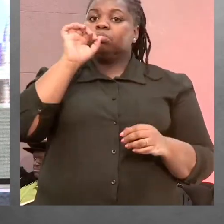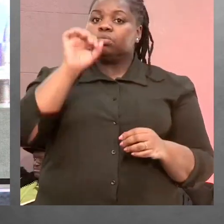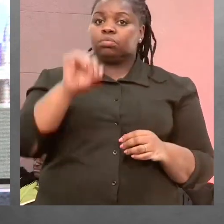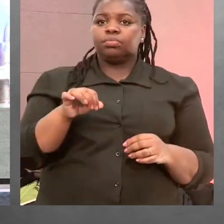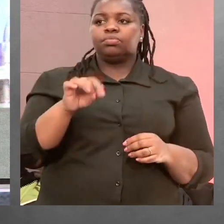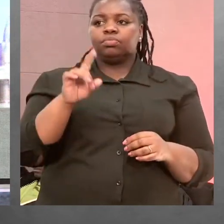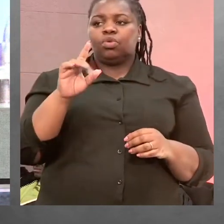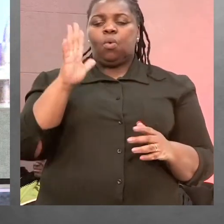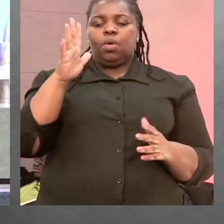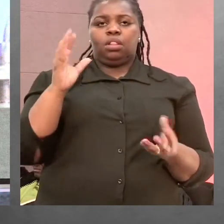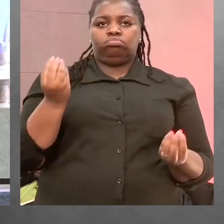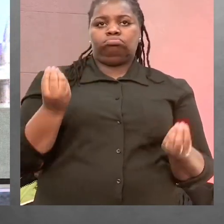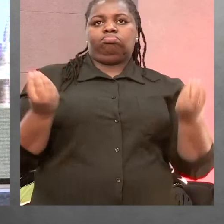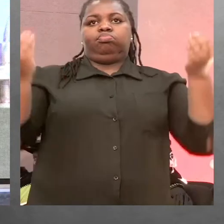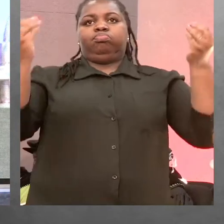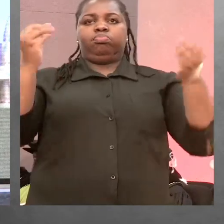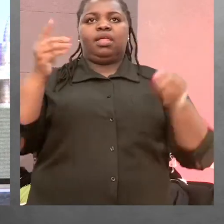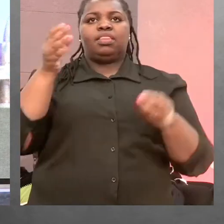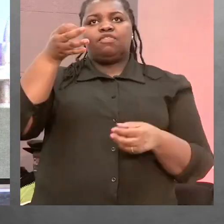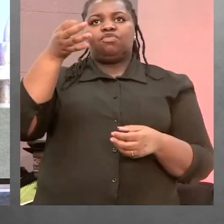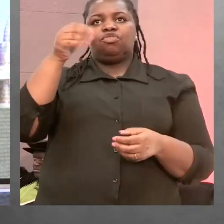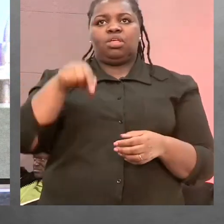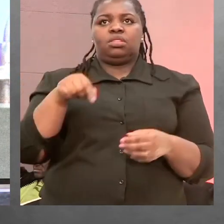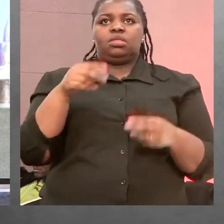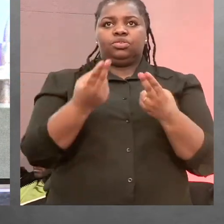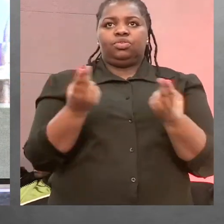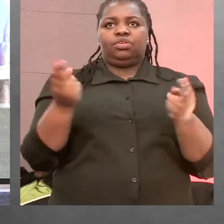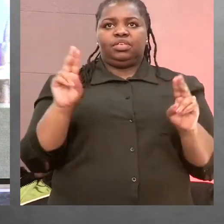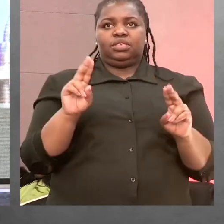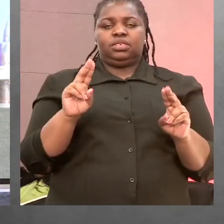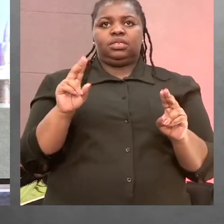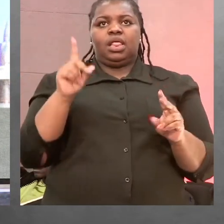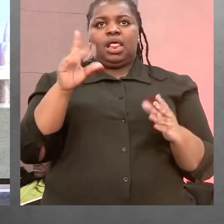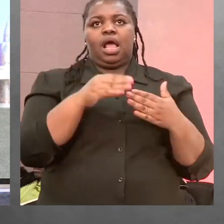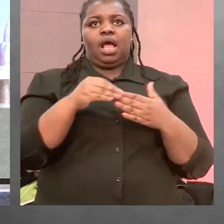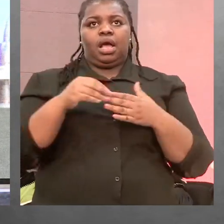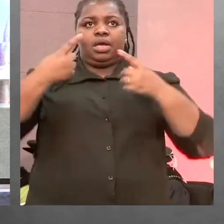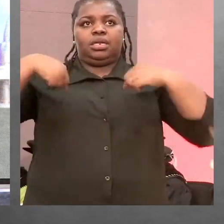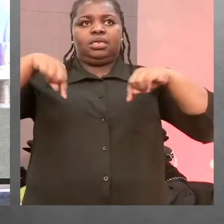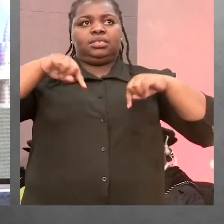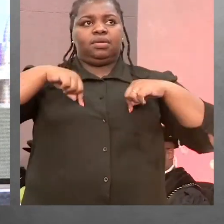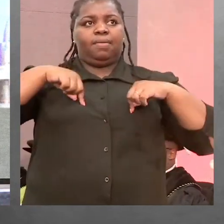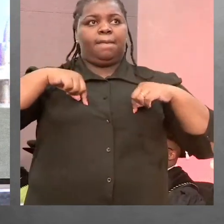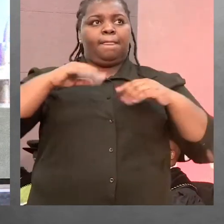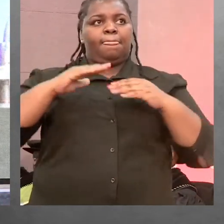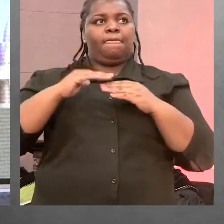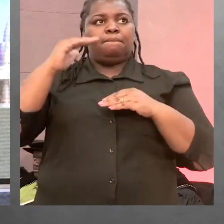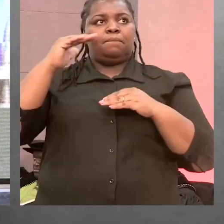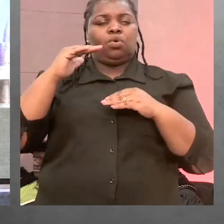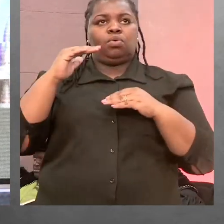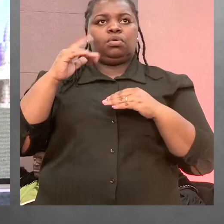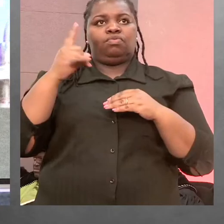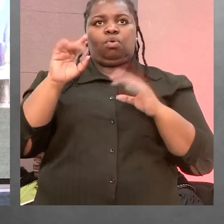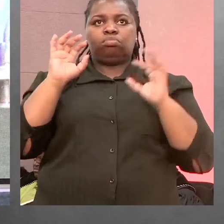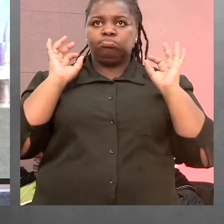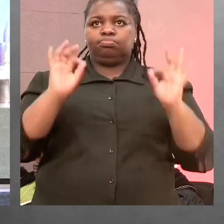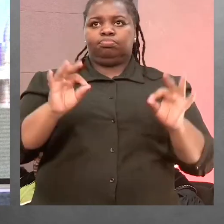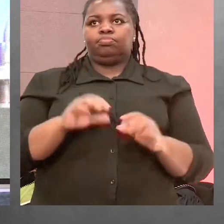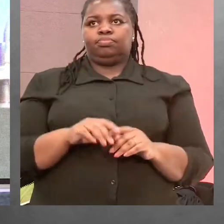course shape the future of this institution and guide us towards even a greater height of